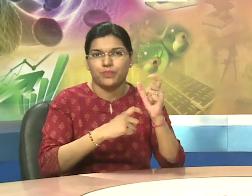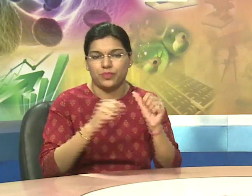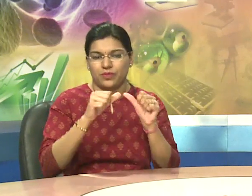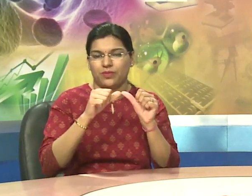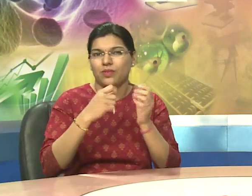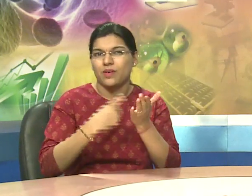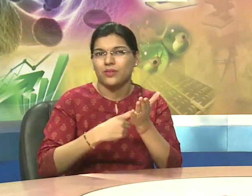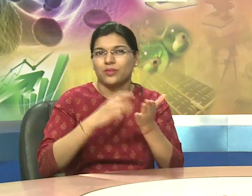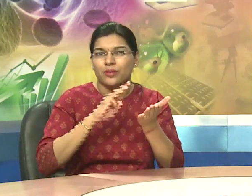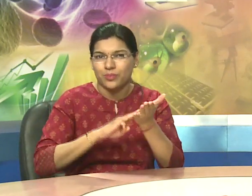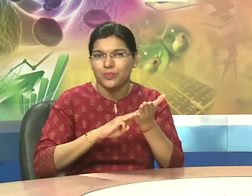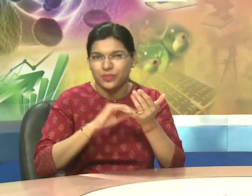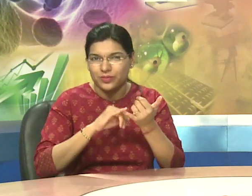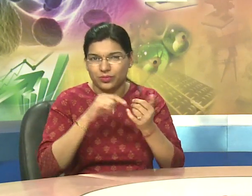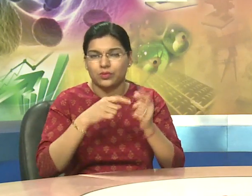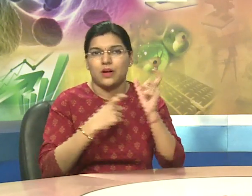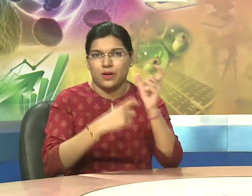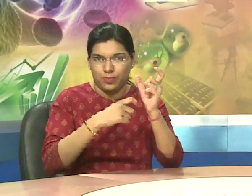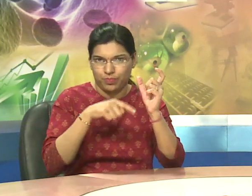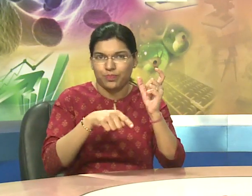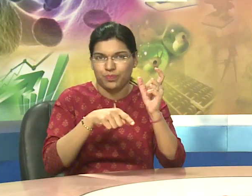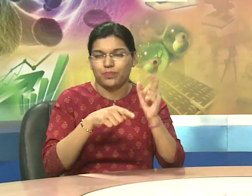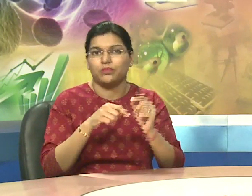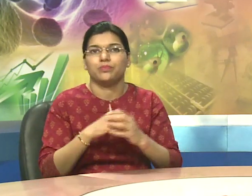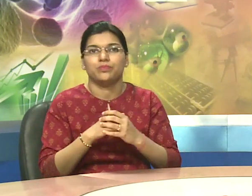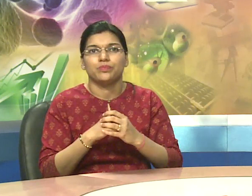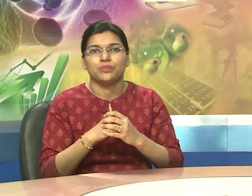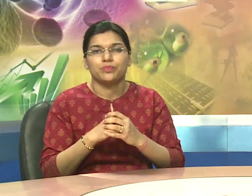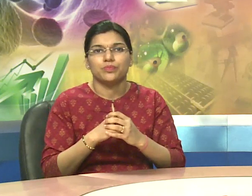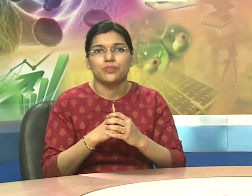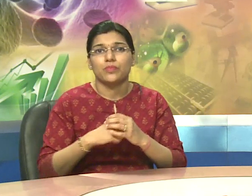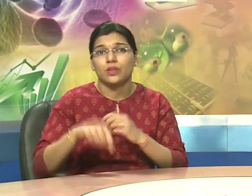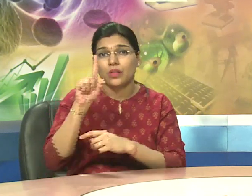word, troops, means army.